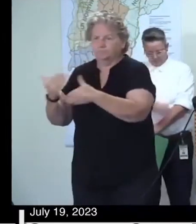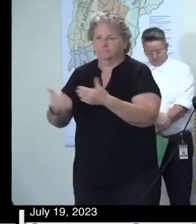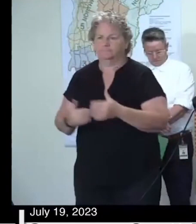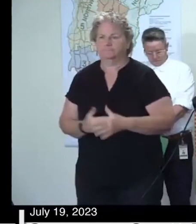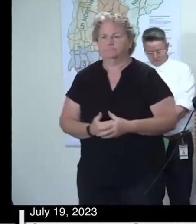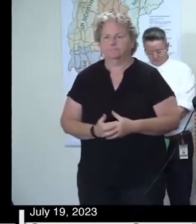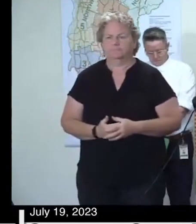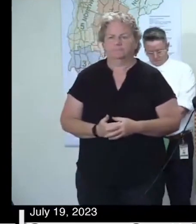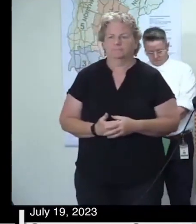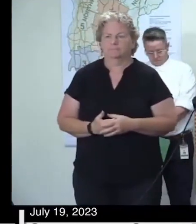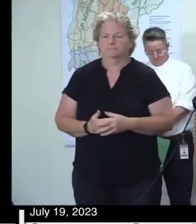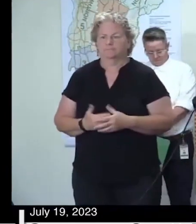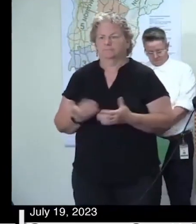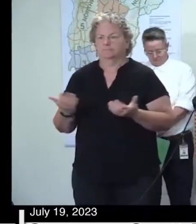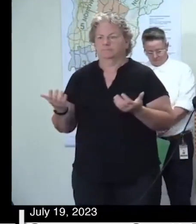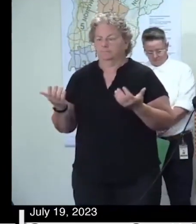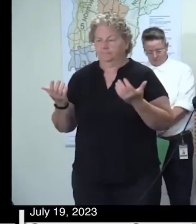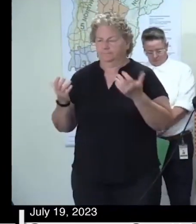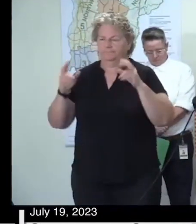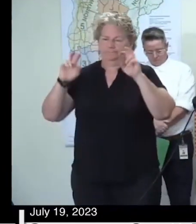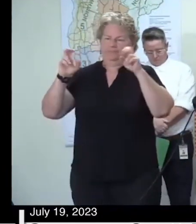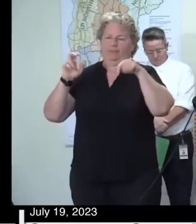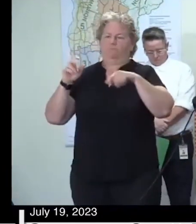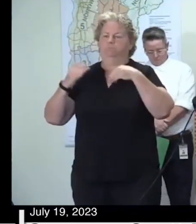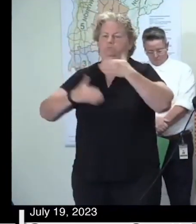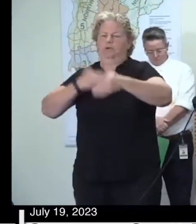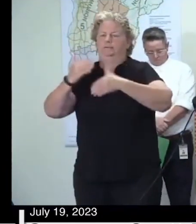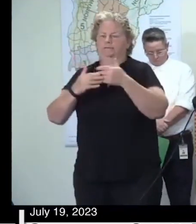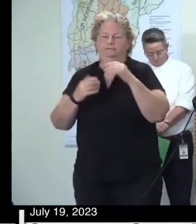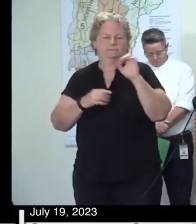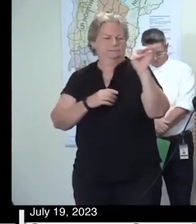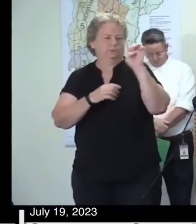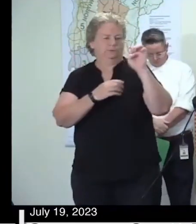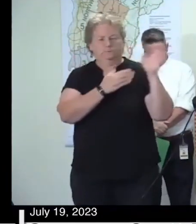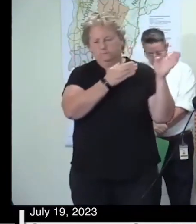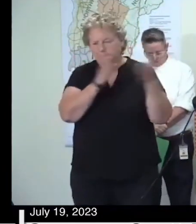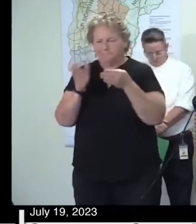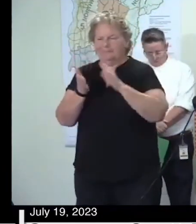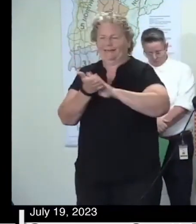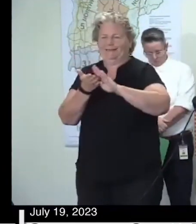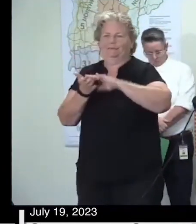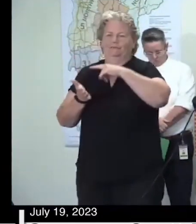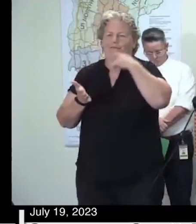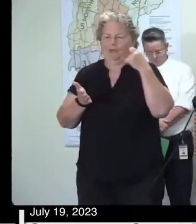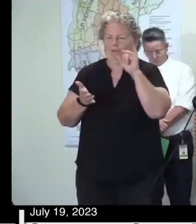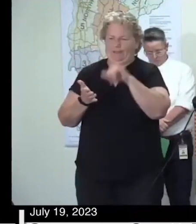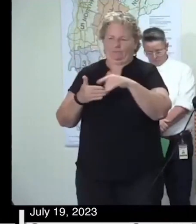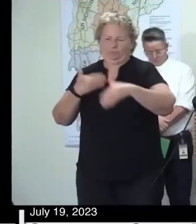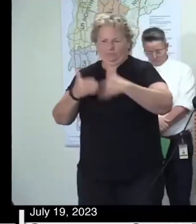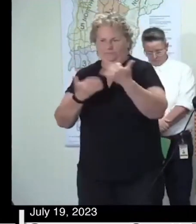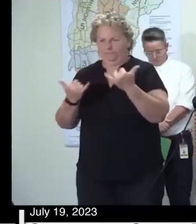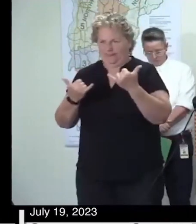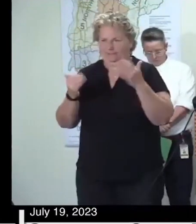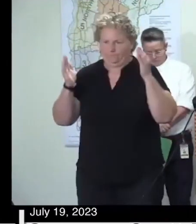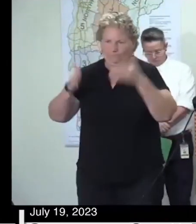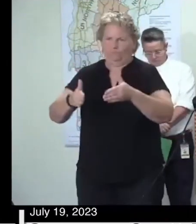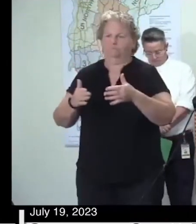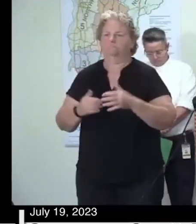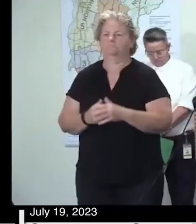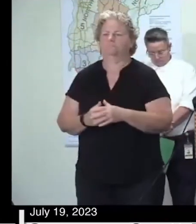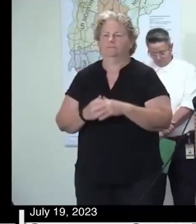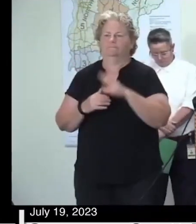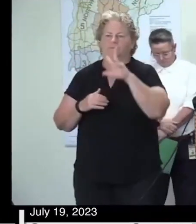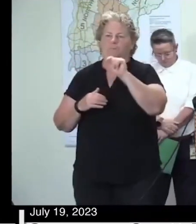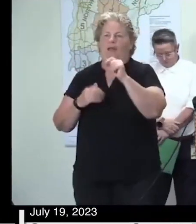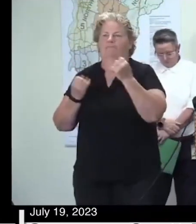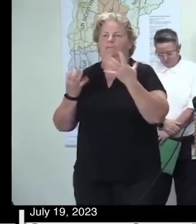dry will be very helpful. There are many voluntary organizations both within Vermont and those that